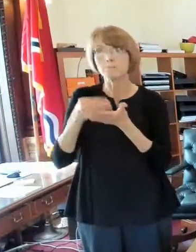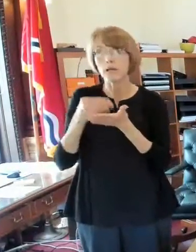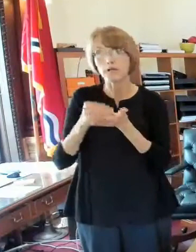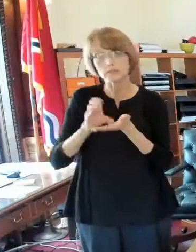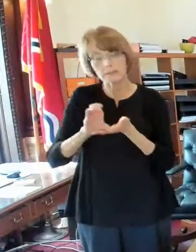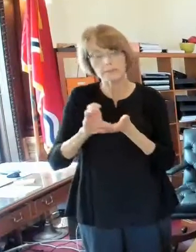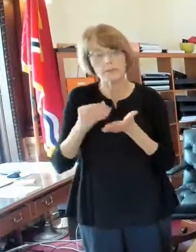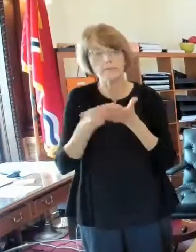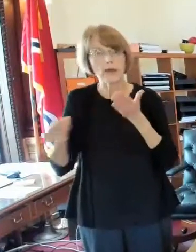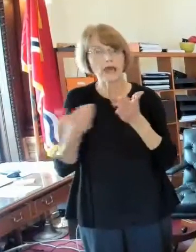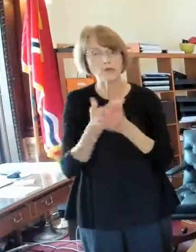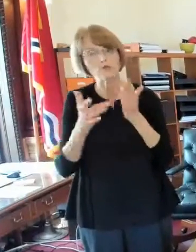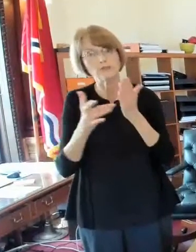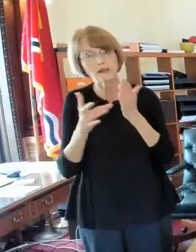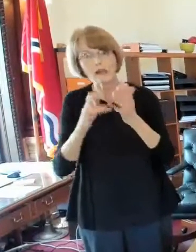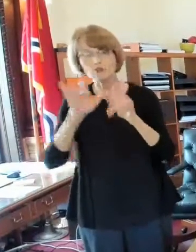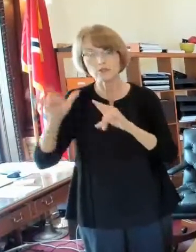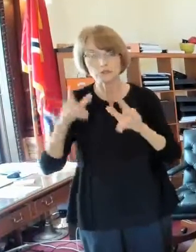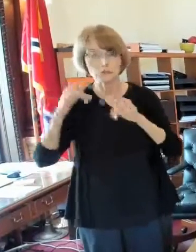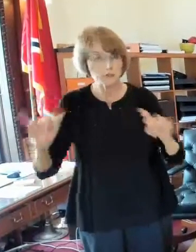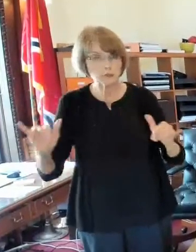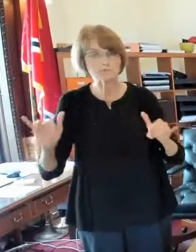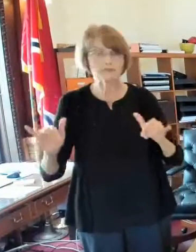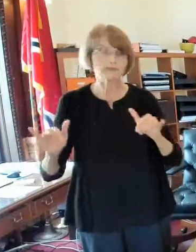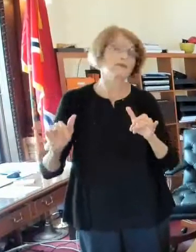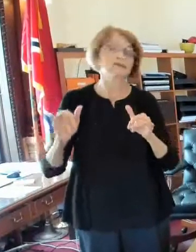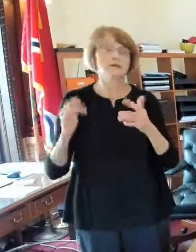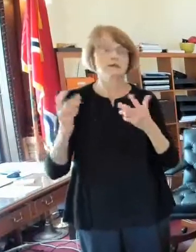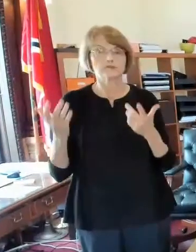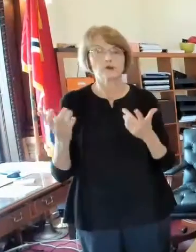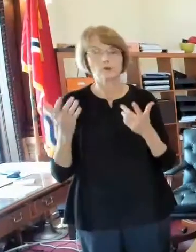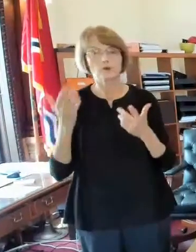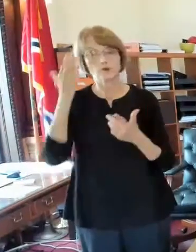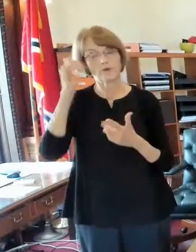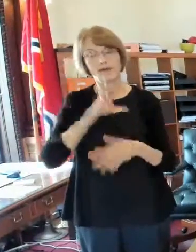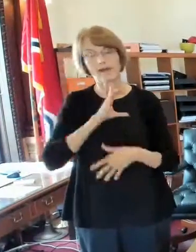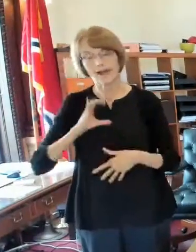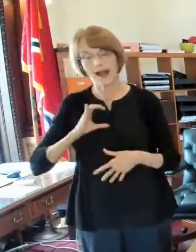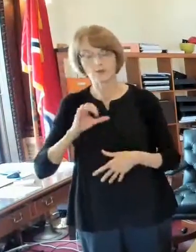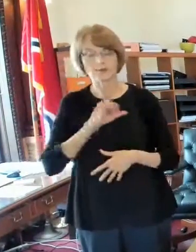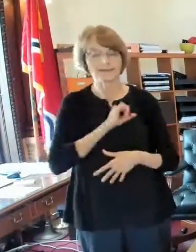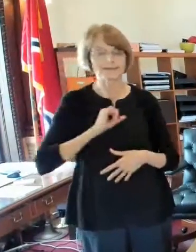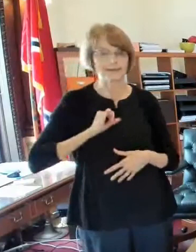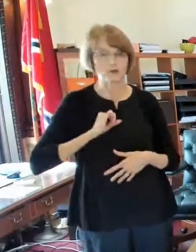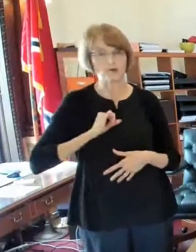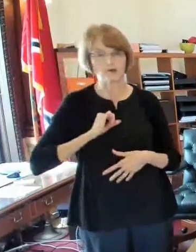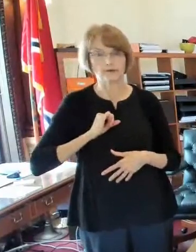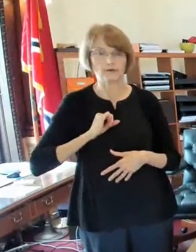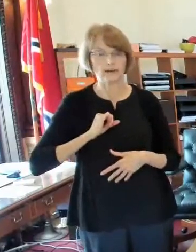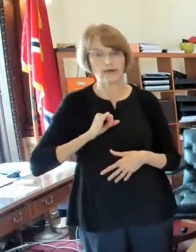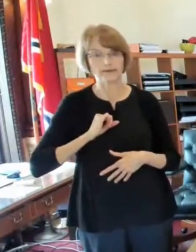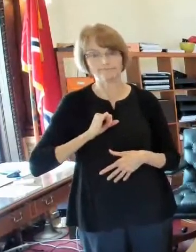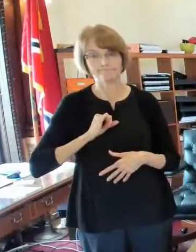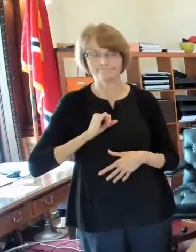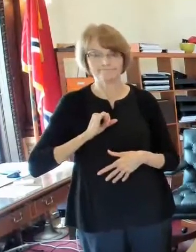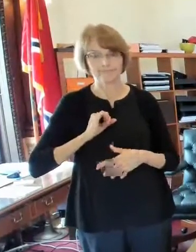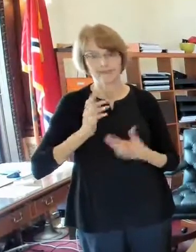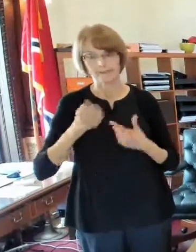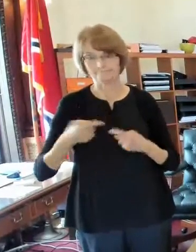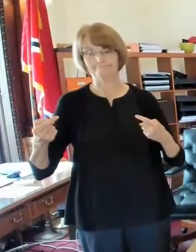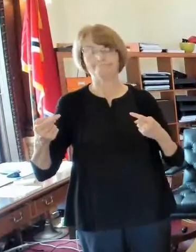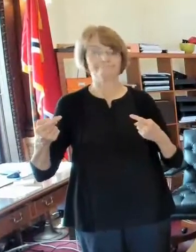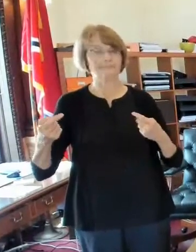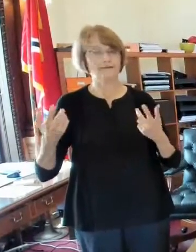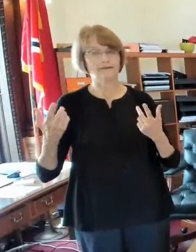And so we're talking with them and encouraging them to come back together. You know that Congress and the Senate are at a standstill right now. The President issued a couple